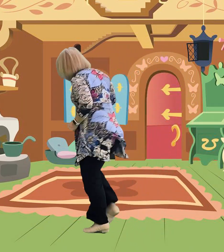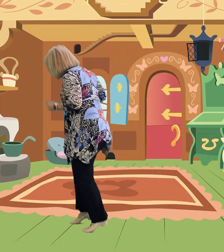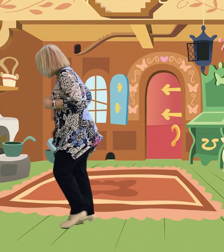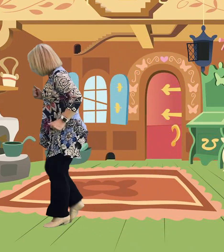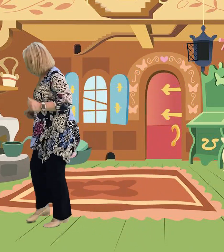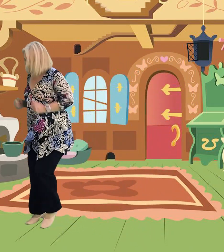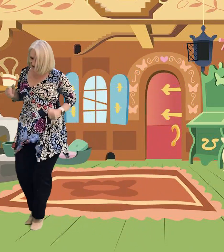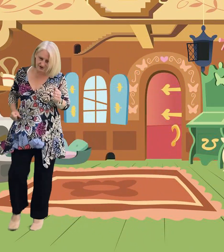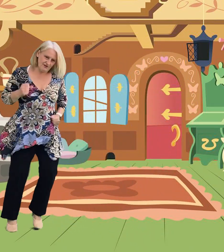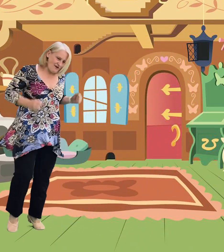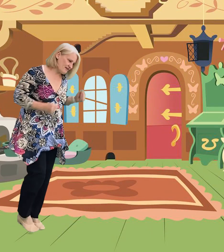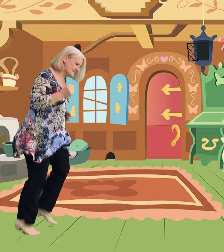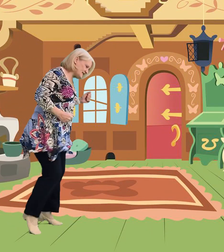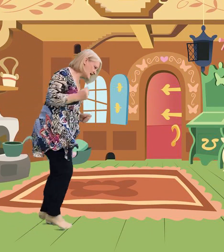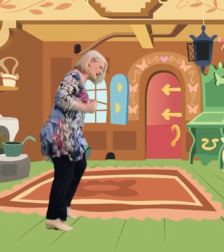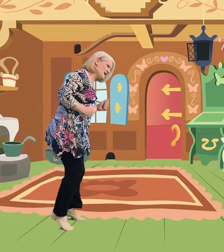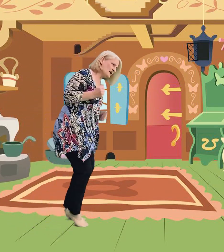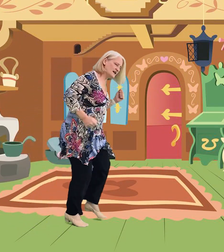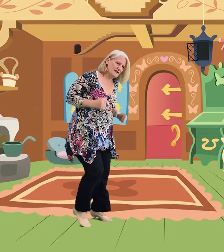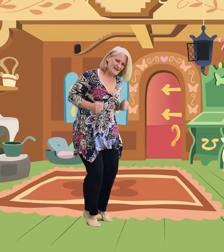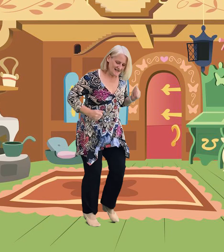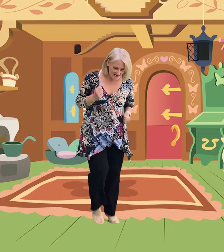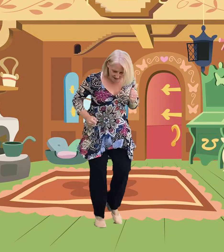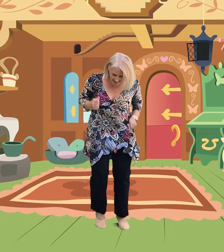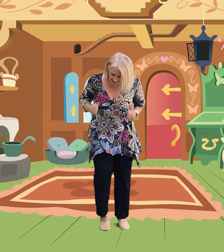I love running through the forest. Yippee!